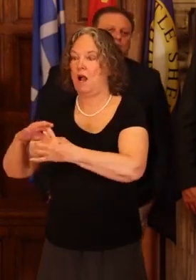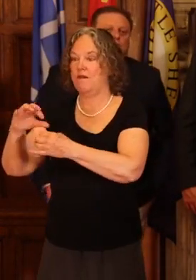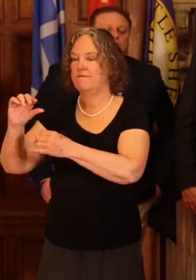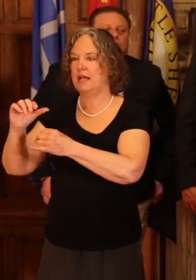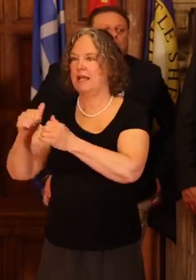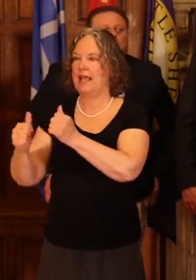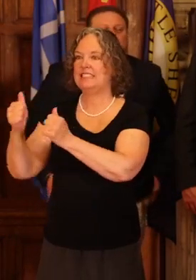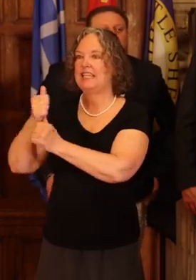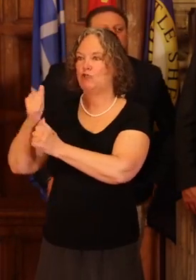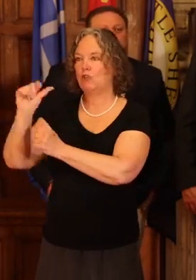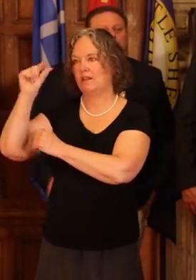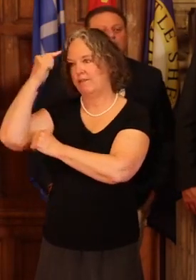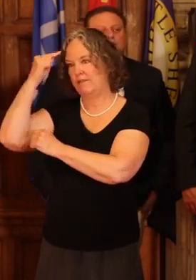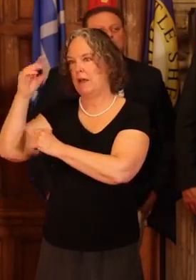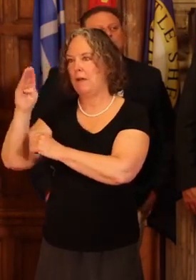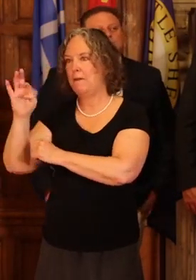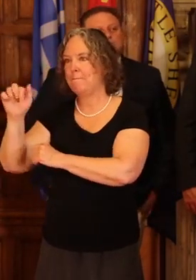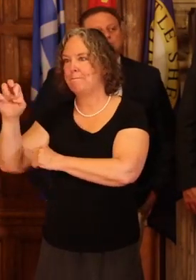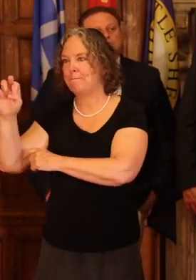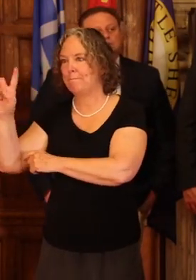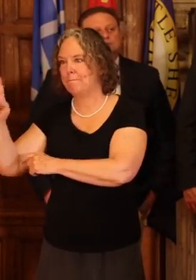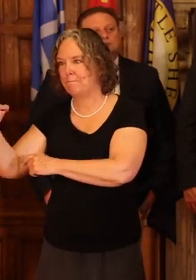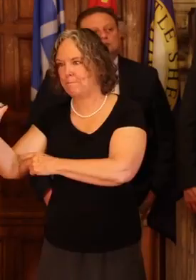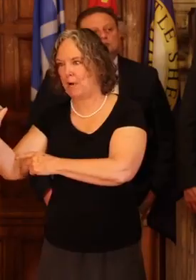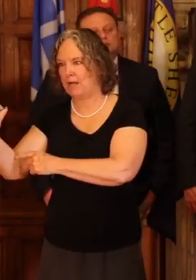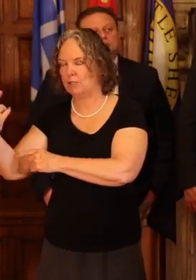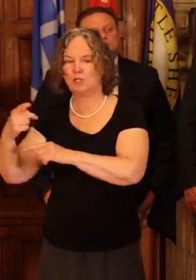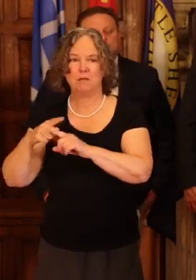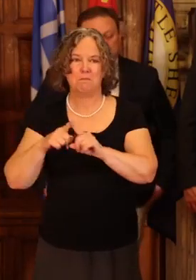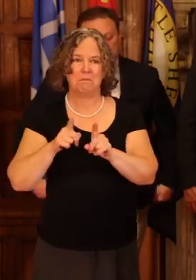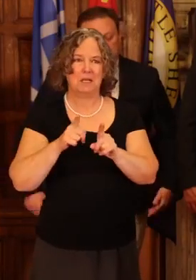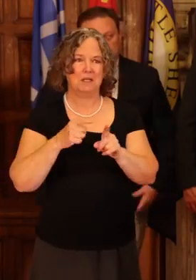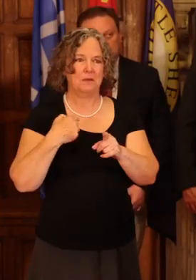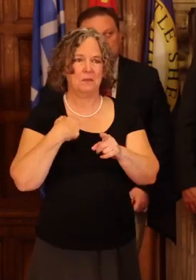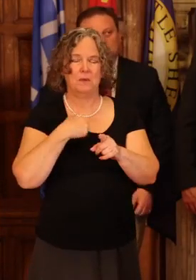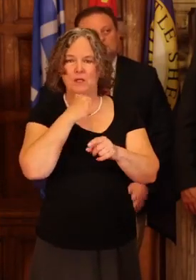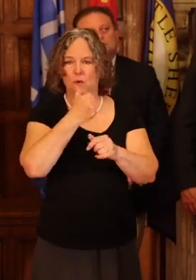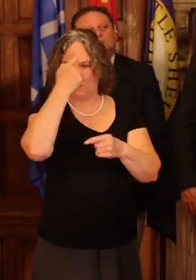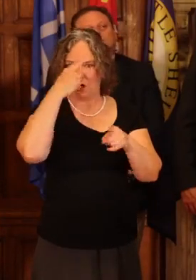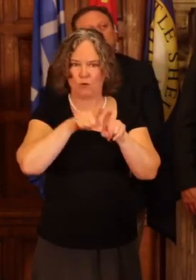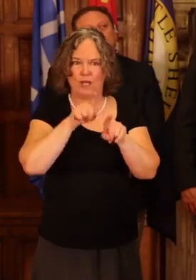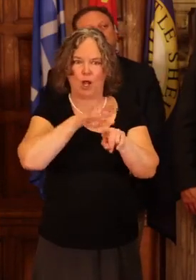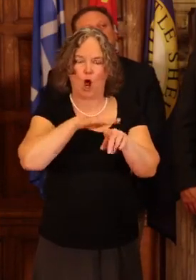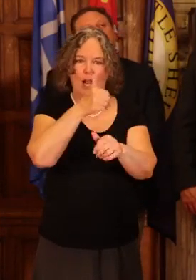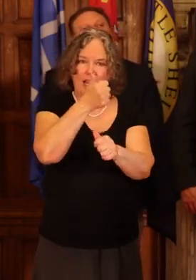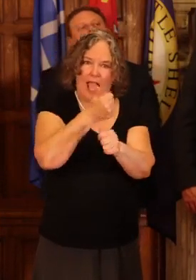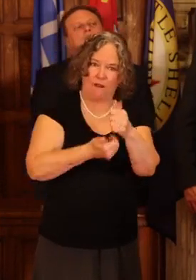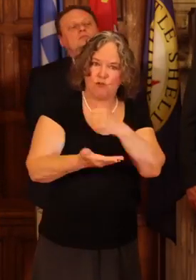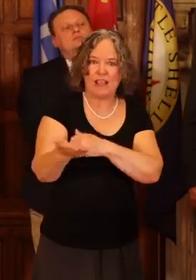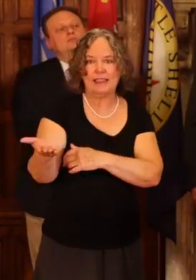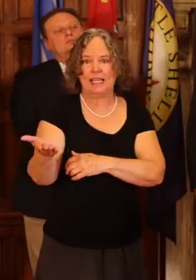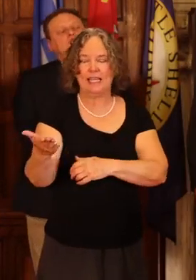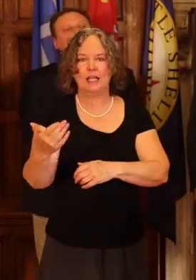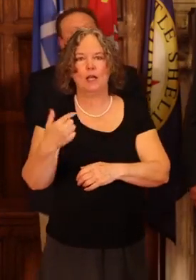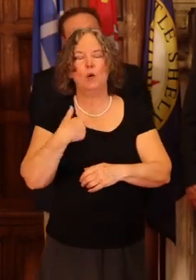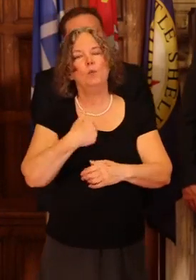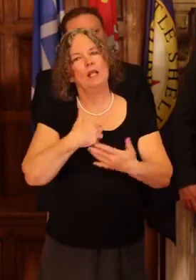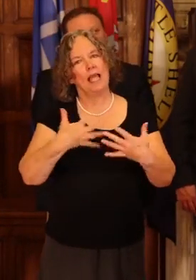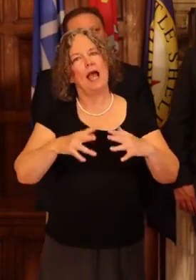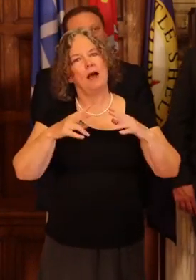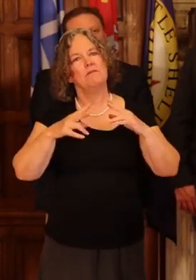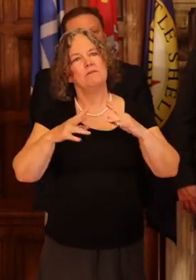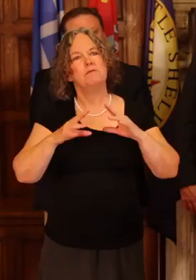with. But 2 people don't agree on everything. I think reasonable minds, though, can sort that out. And I think we have and